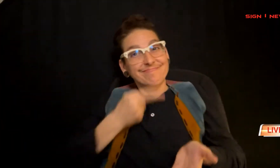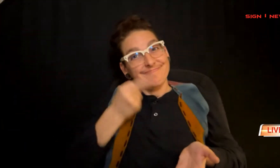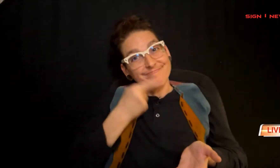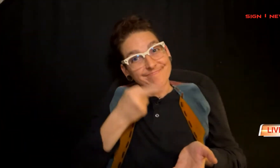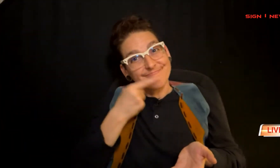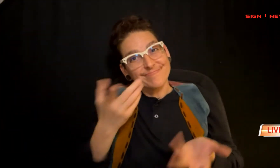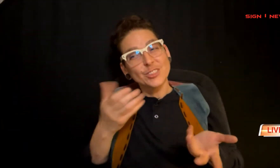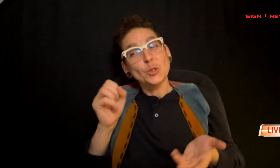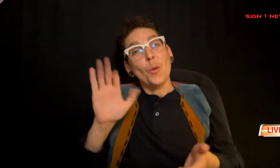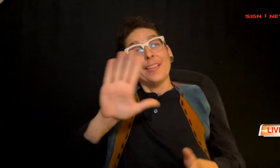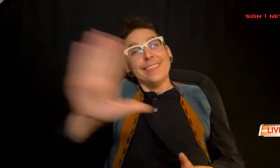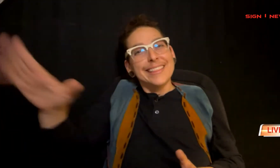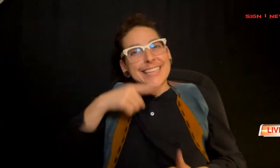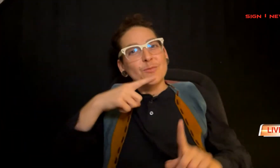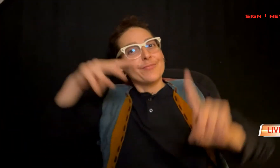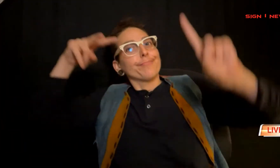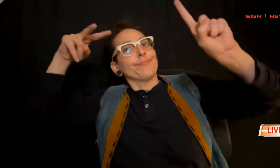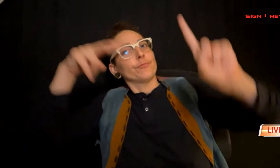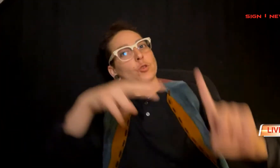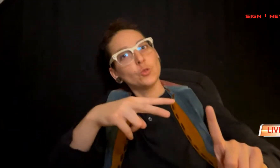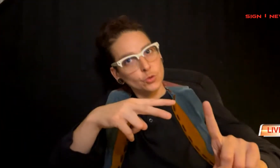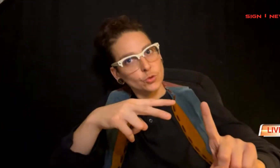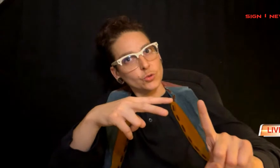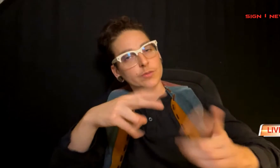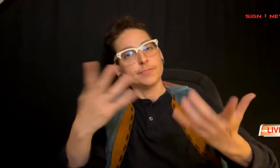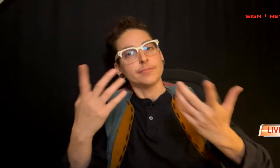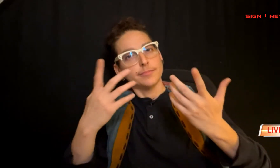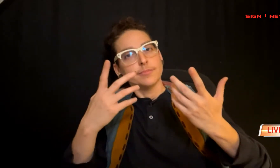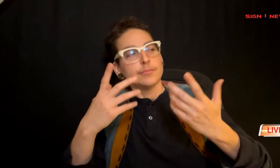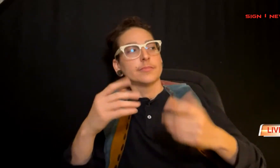Again, the writing was from a hearing perspective,